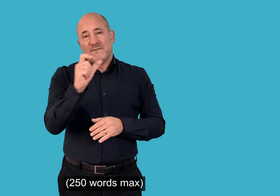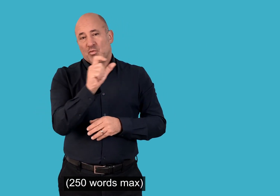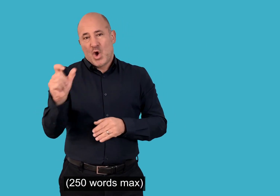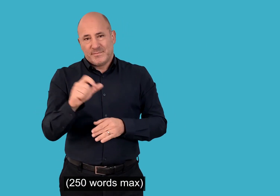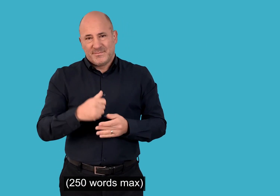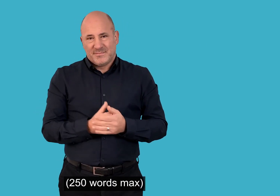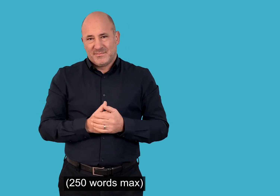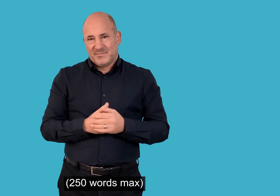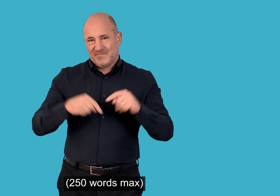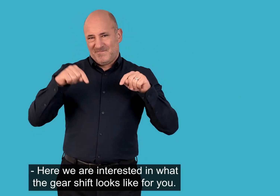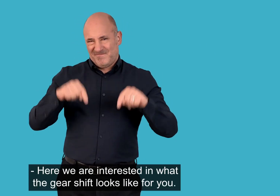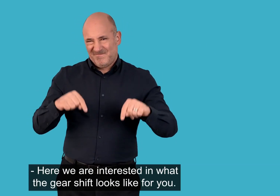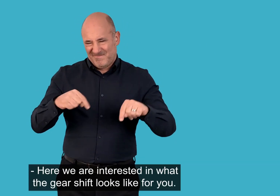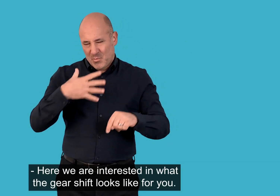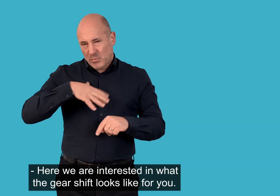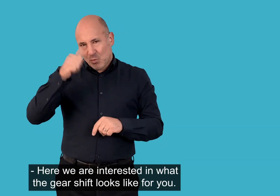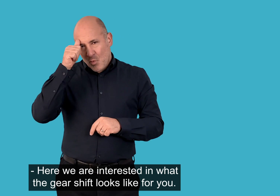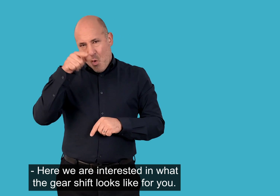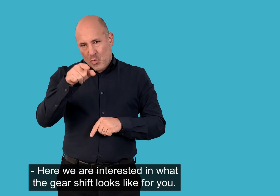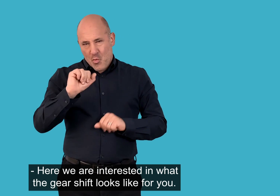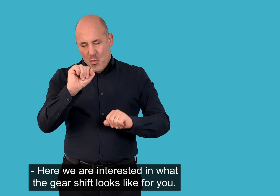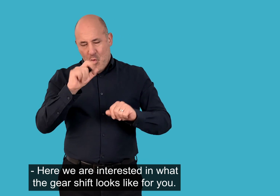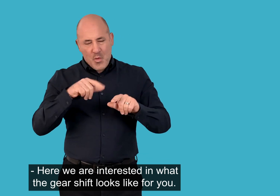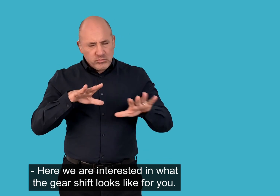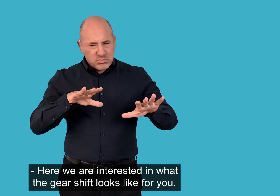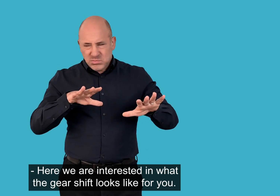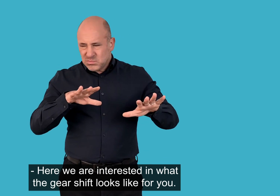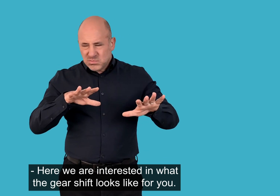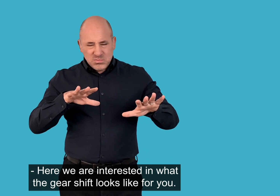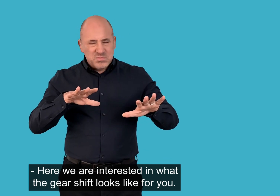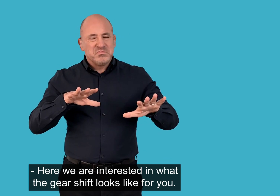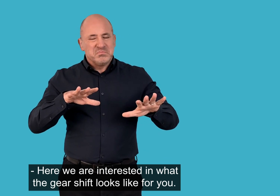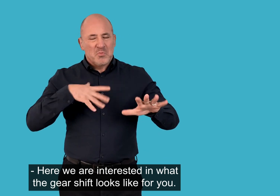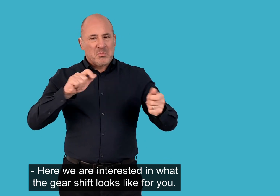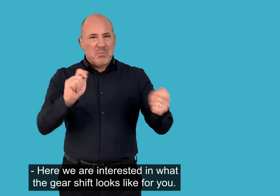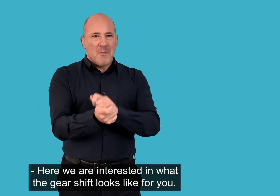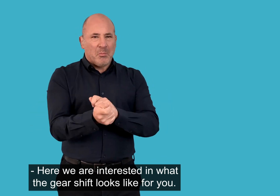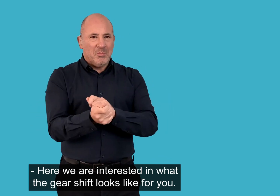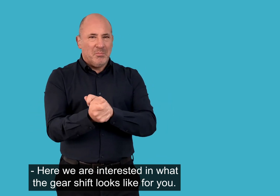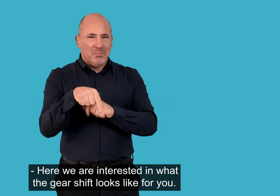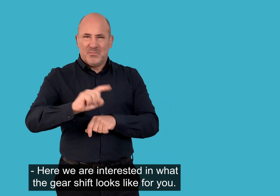250 words max. Here we are interested in what the gear shift looks like for you.